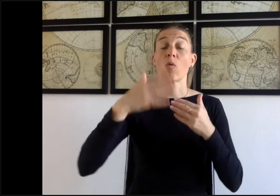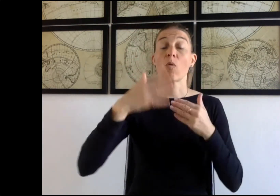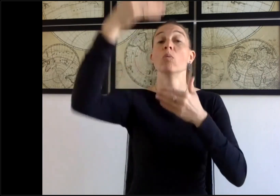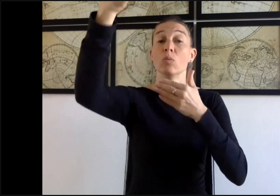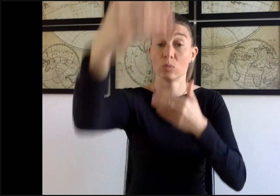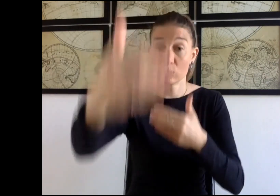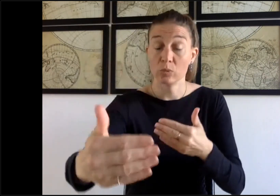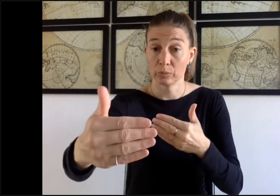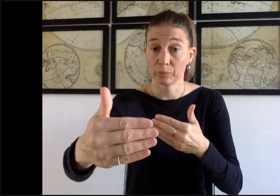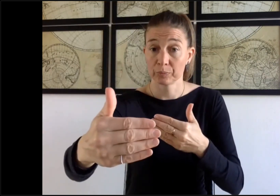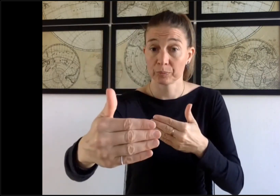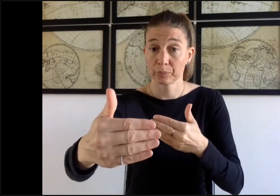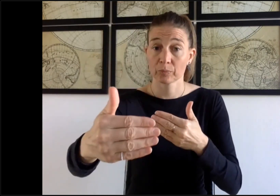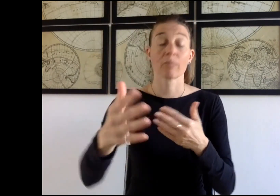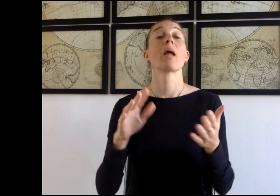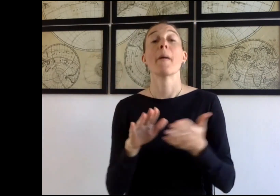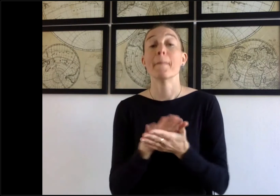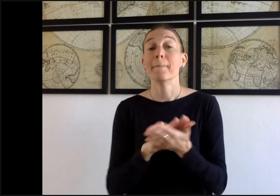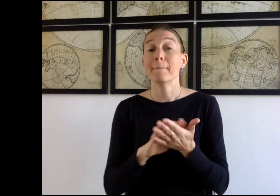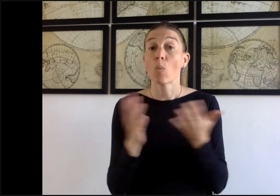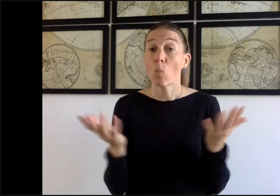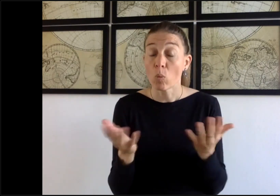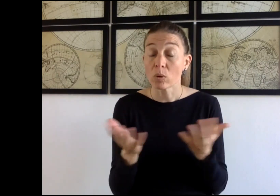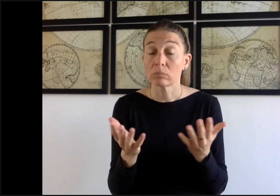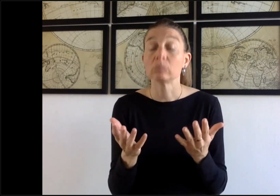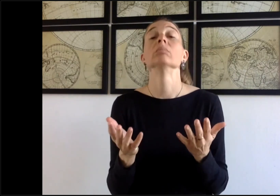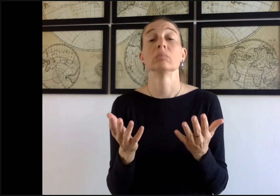what was okay, what went